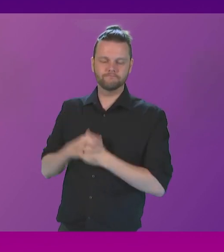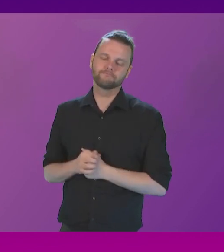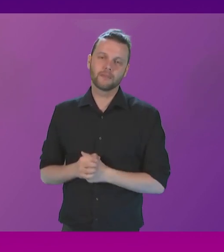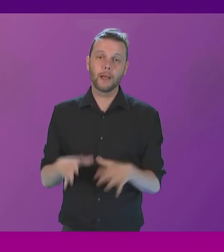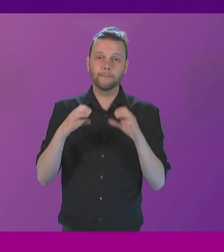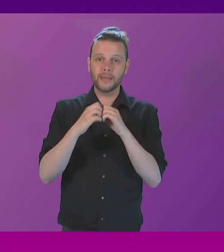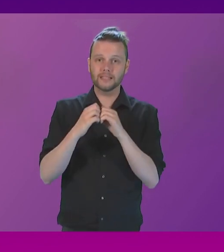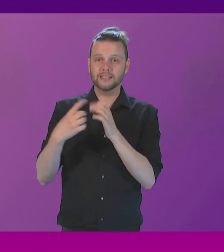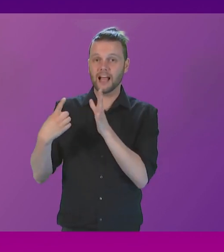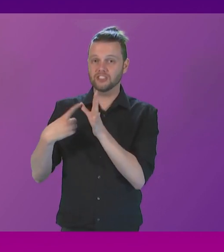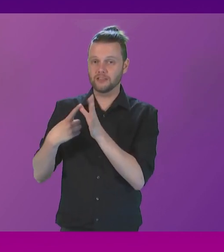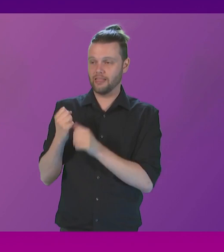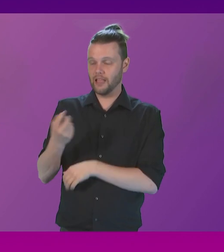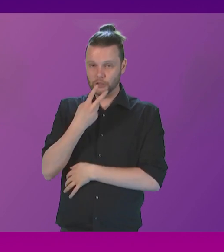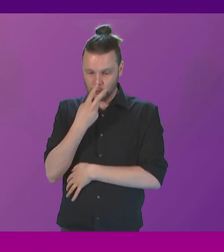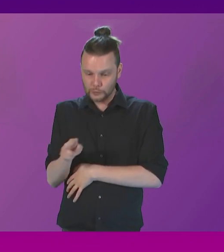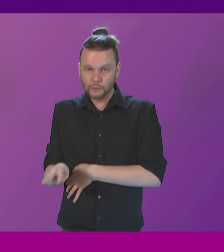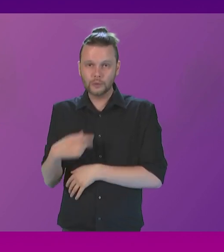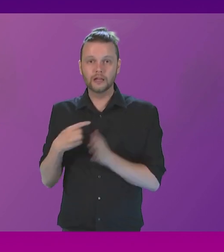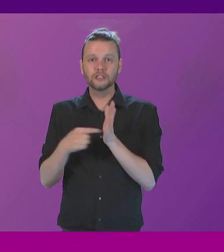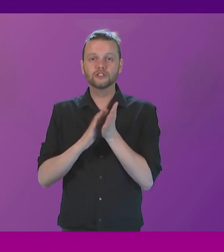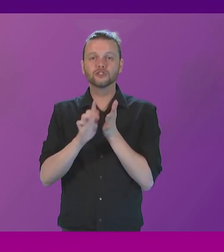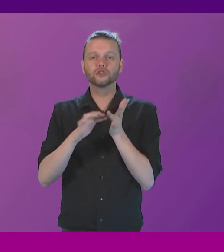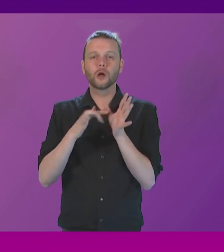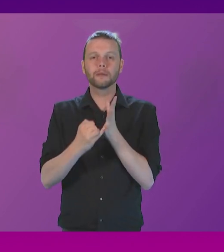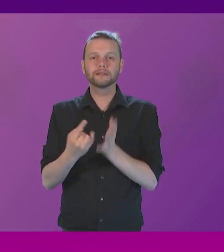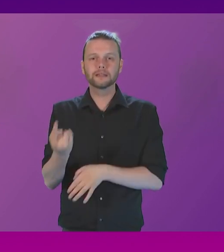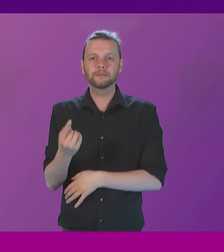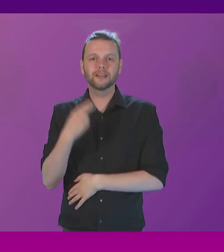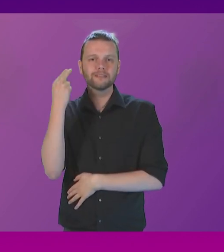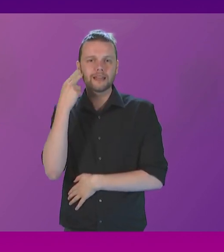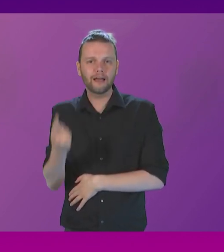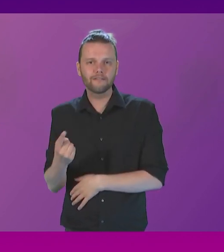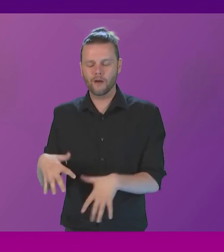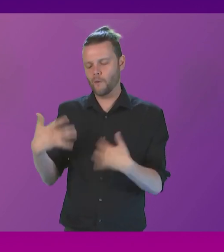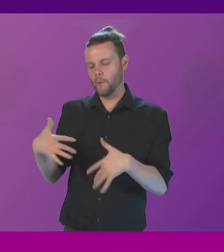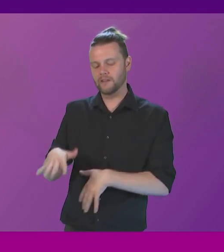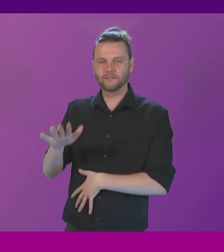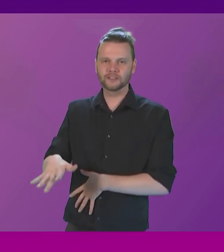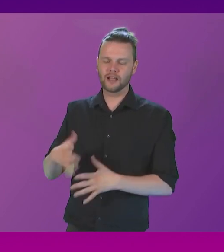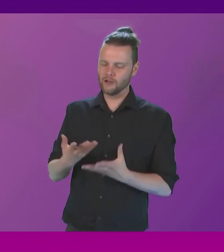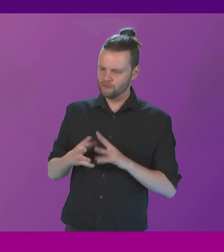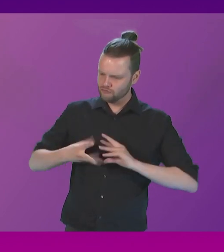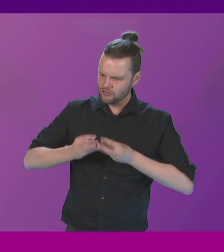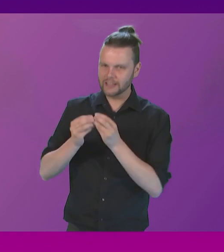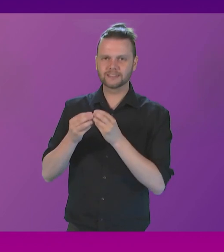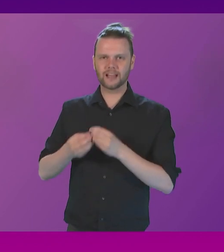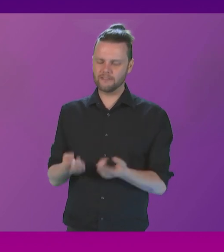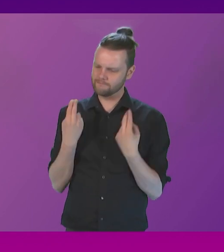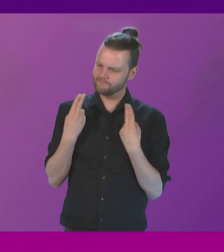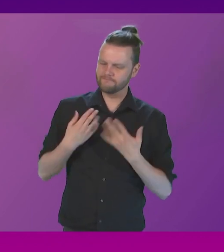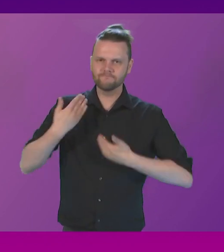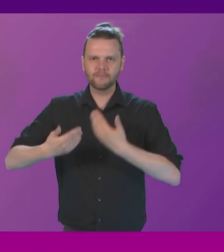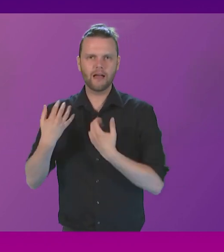and Angelica's two-year-old son, Thomas, is deaf and a wonderful child that shows great creativity and resilience.